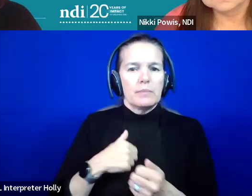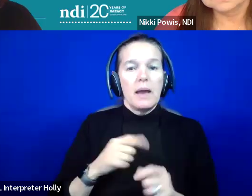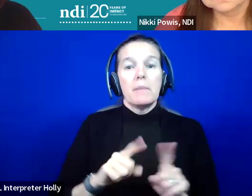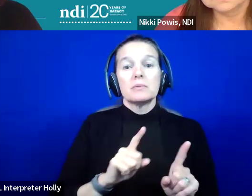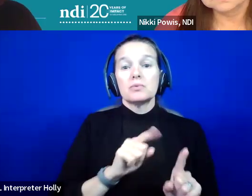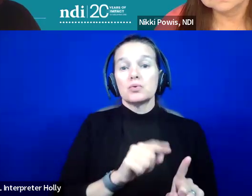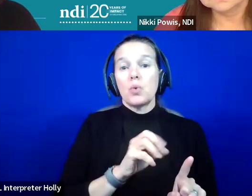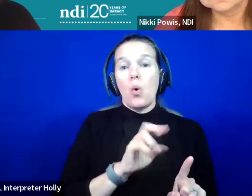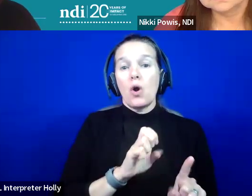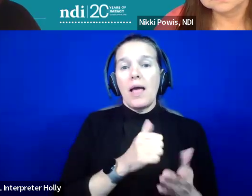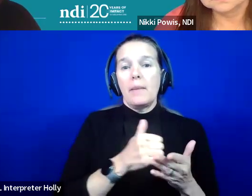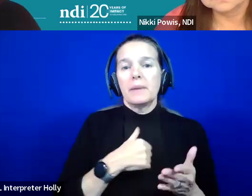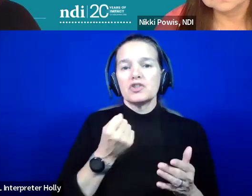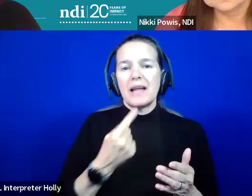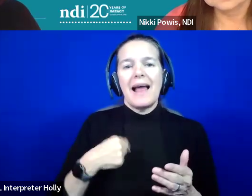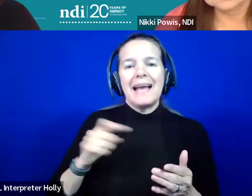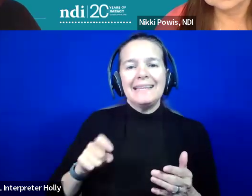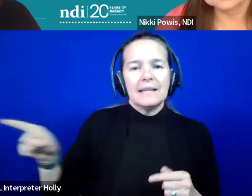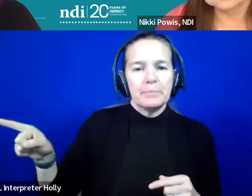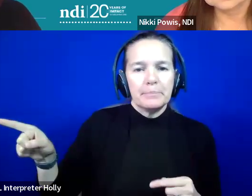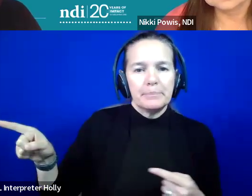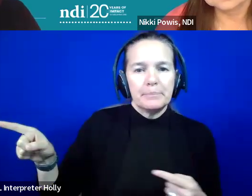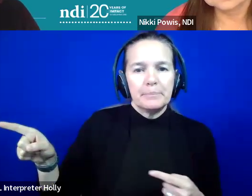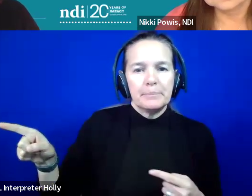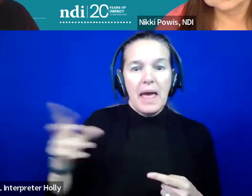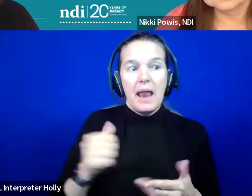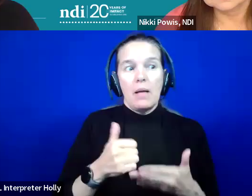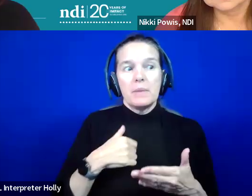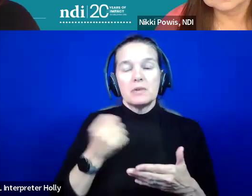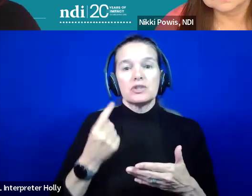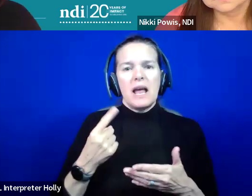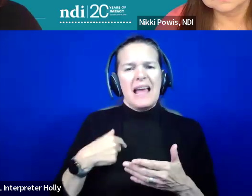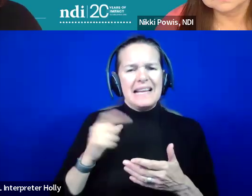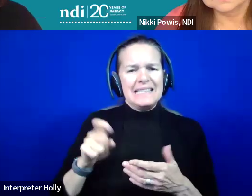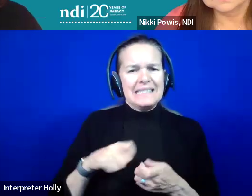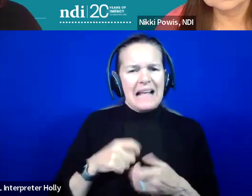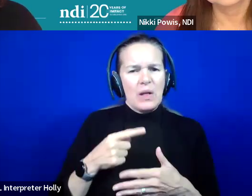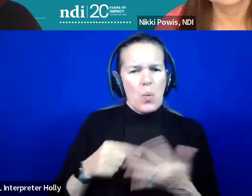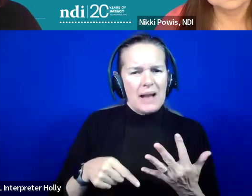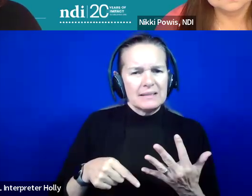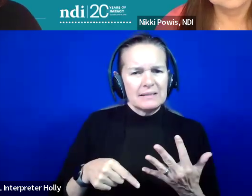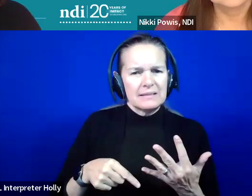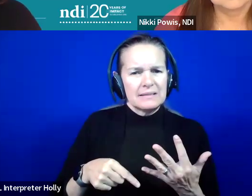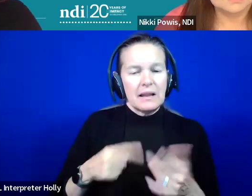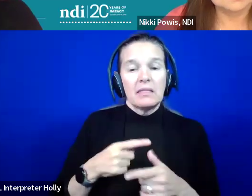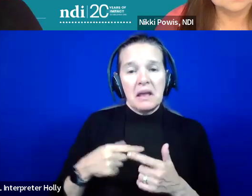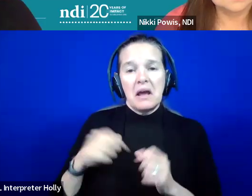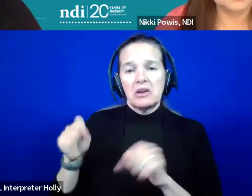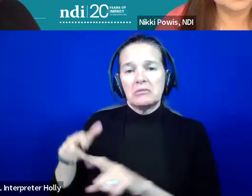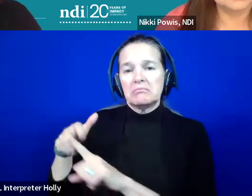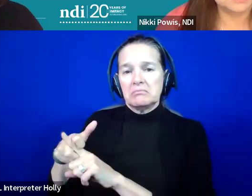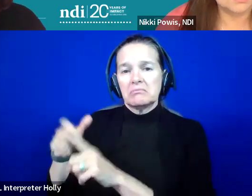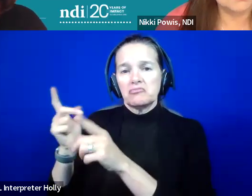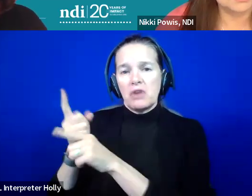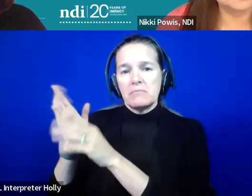that I needed it, and they helped me understand what I needed so that I could then find the right person. That